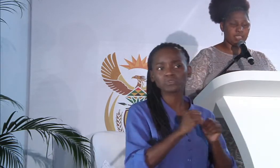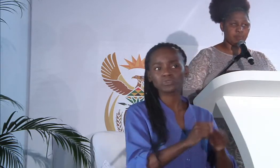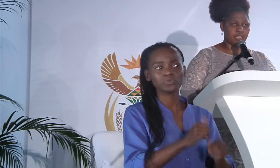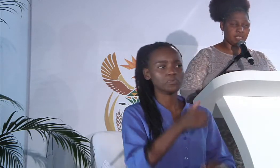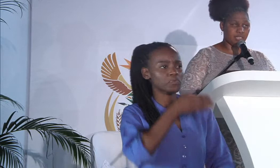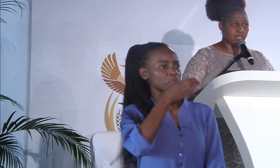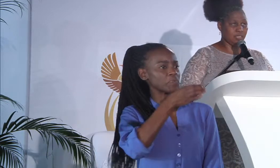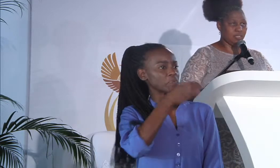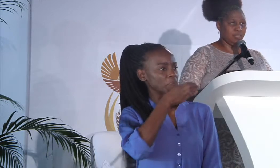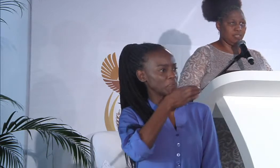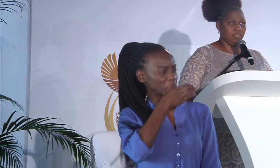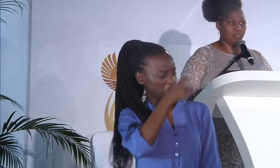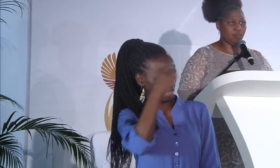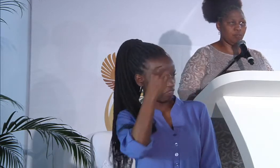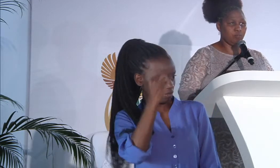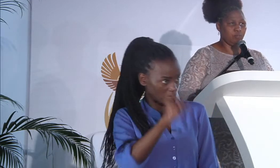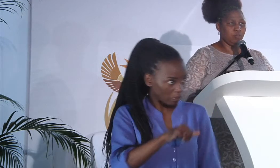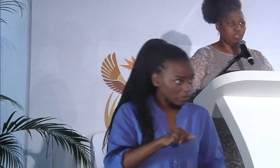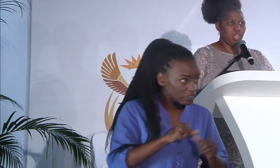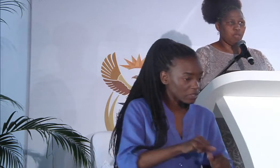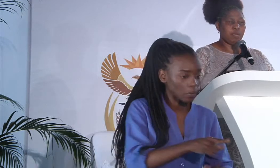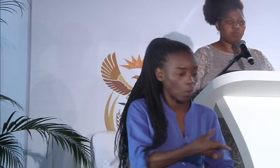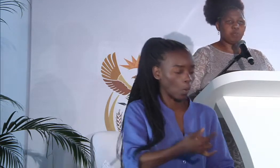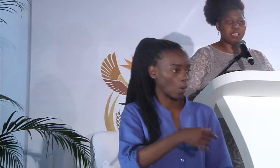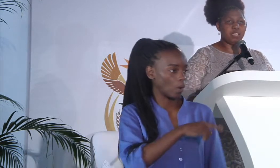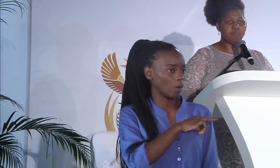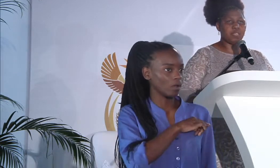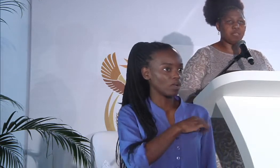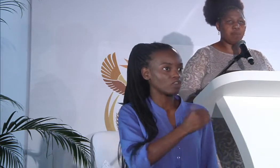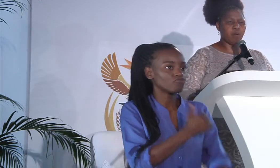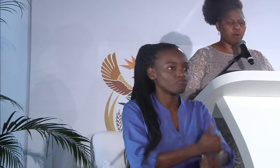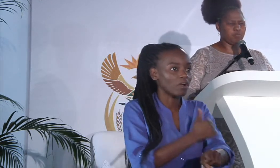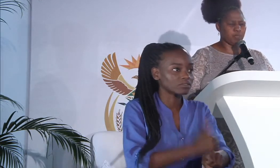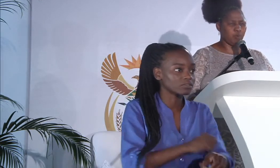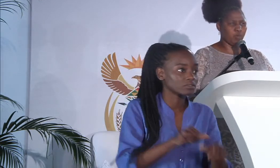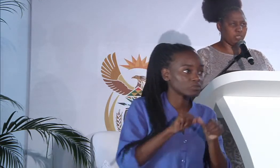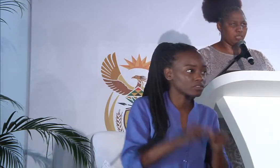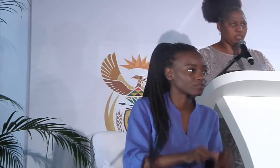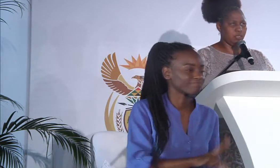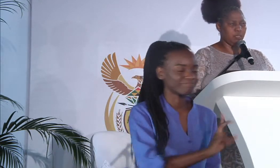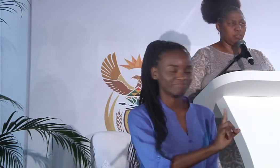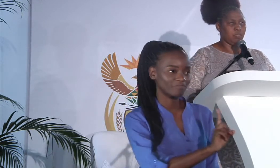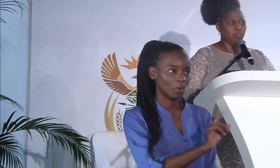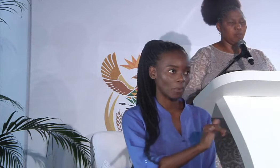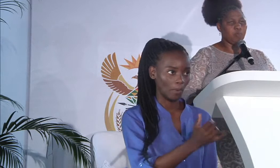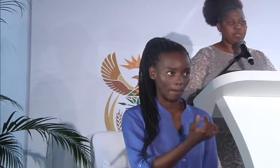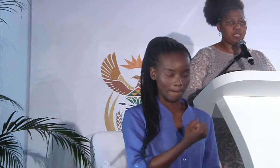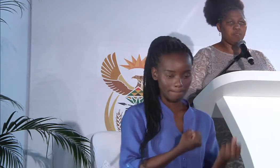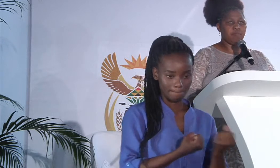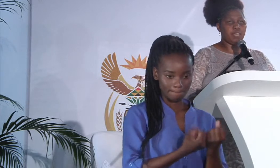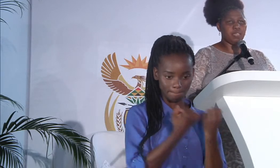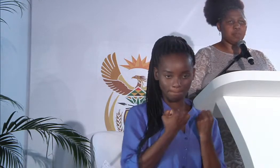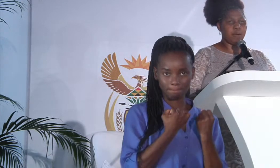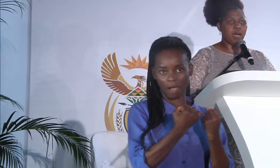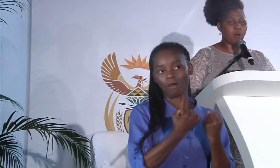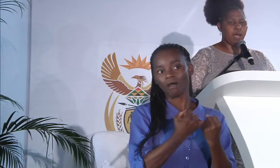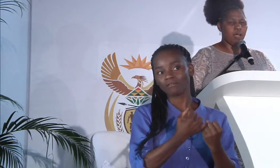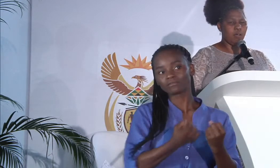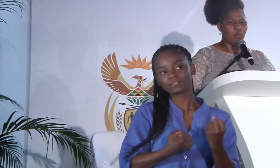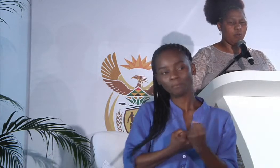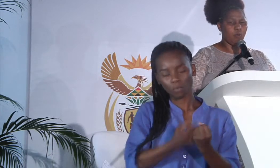and substances. No, but we believe in the power of support. We believe in the